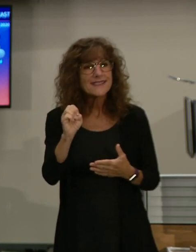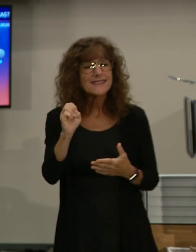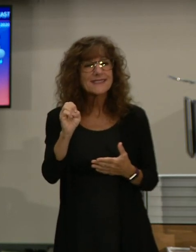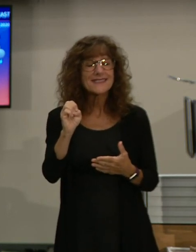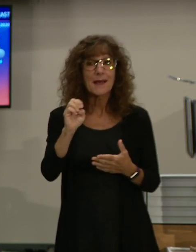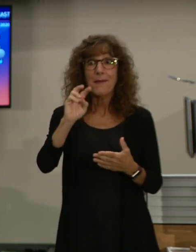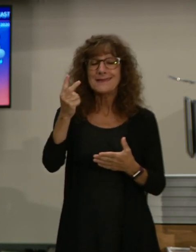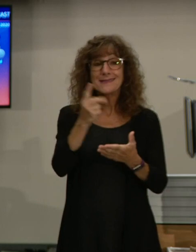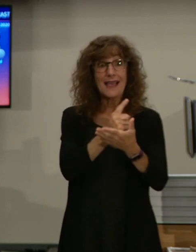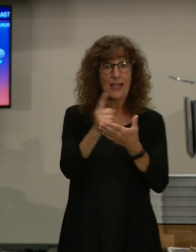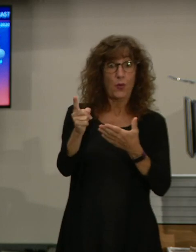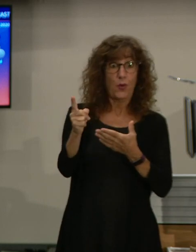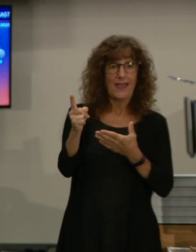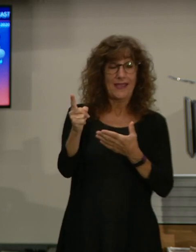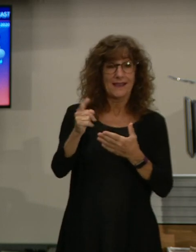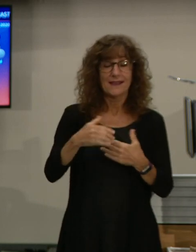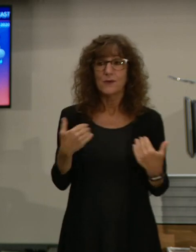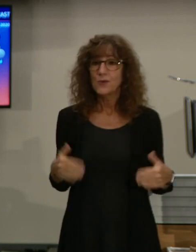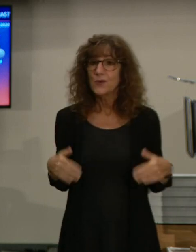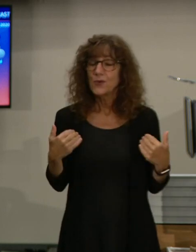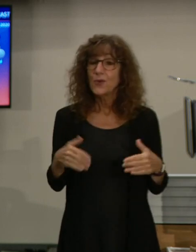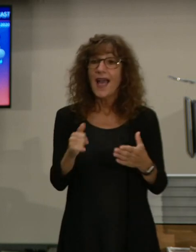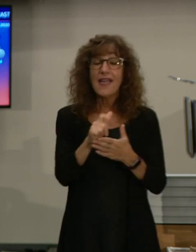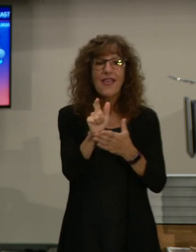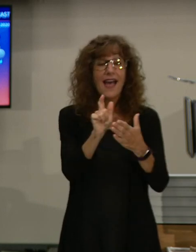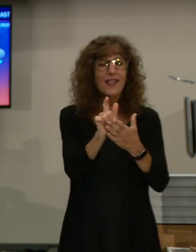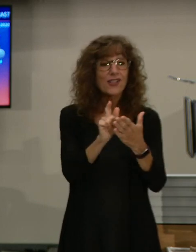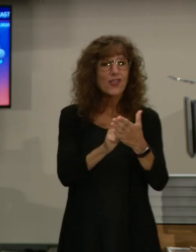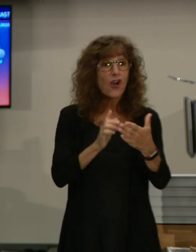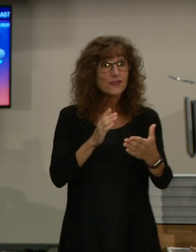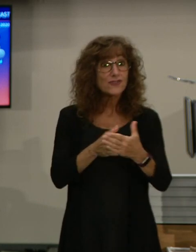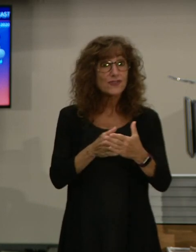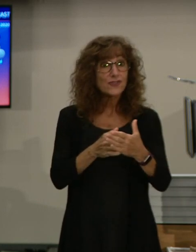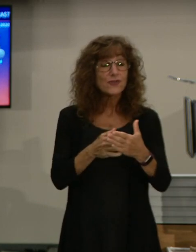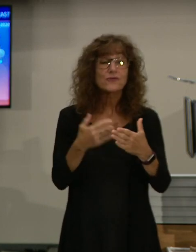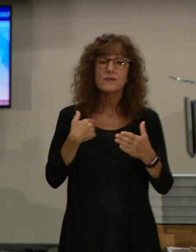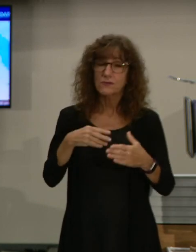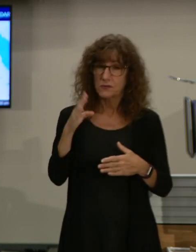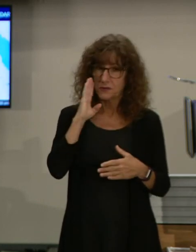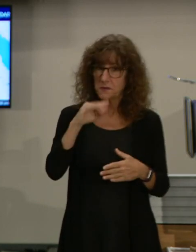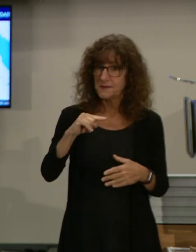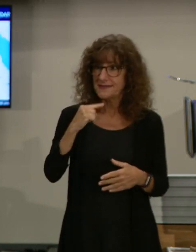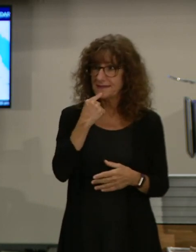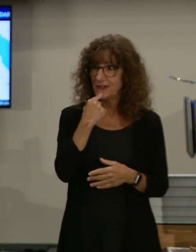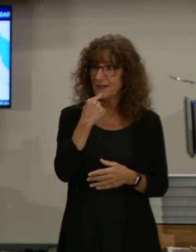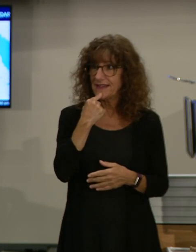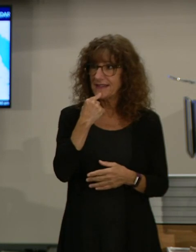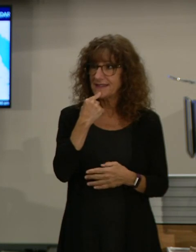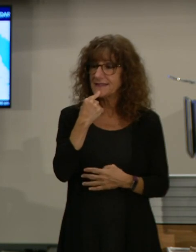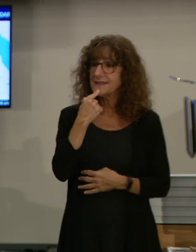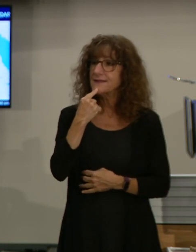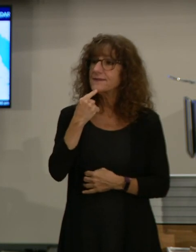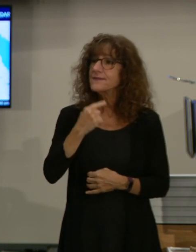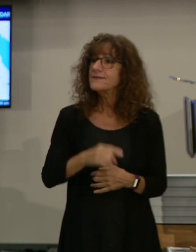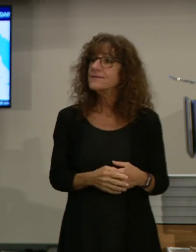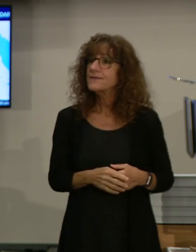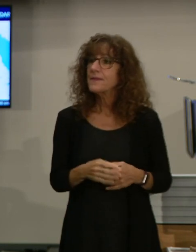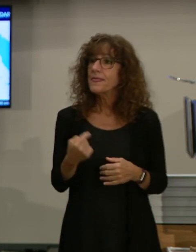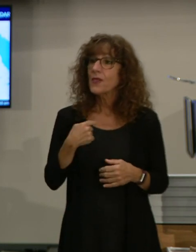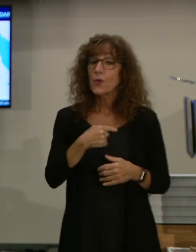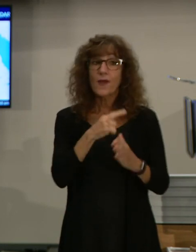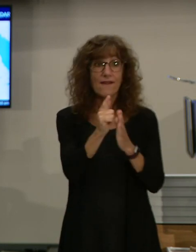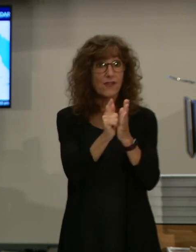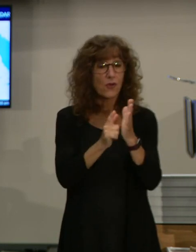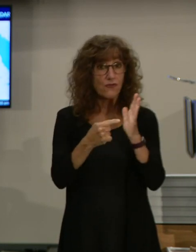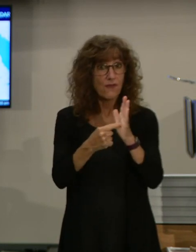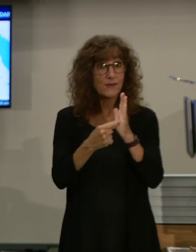my second week in office. And that lawsuit is one that we take very serious. We have counsel